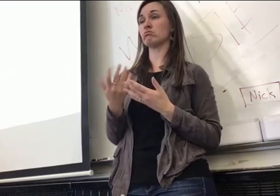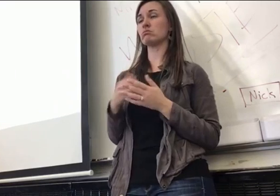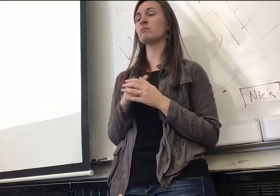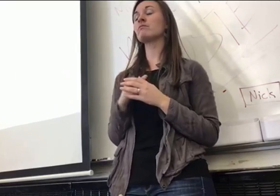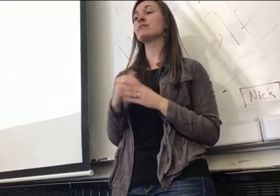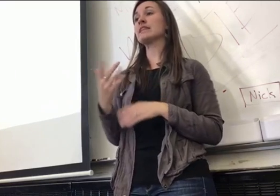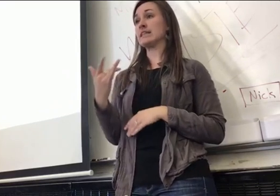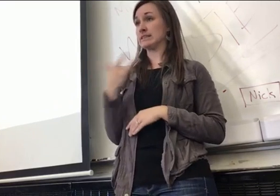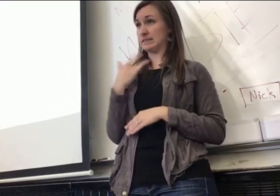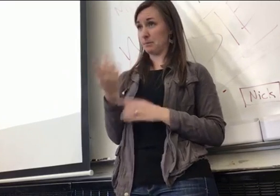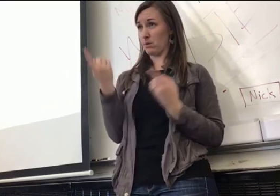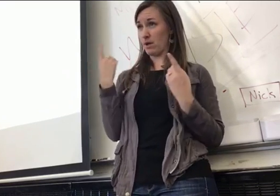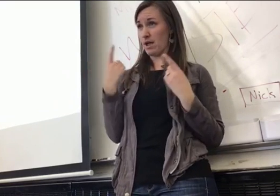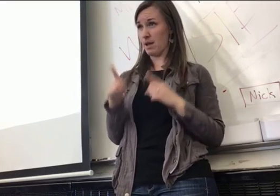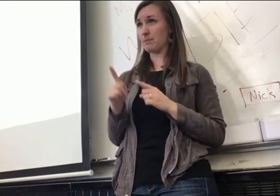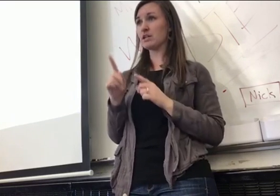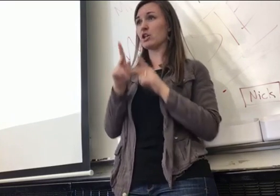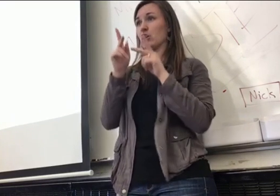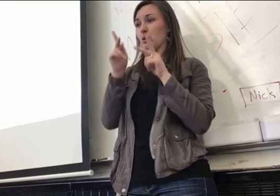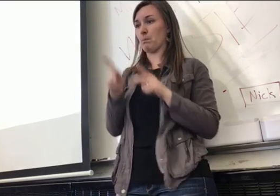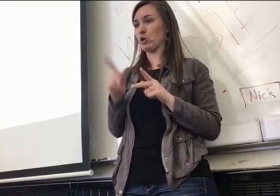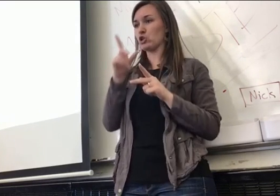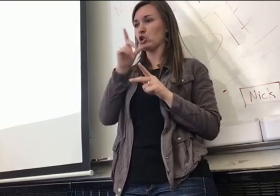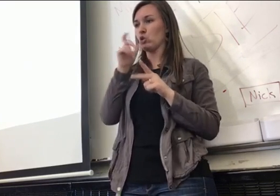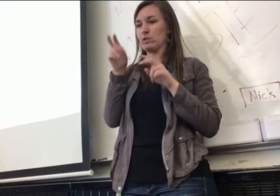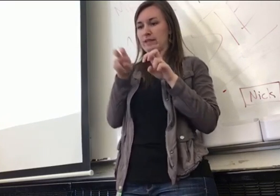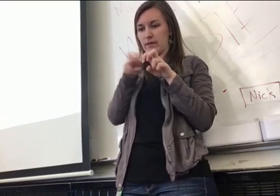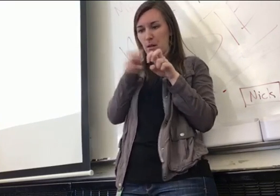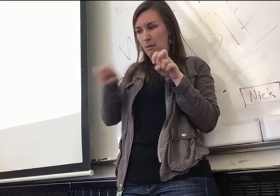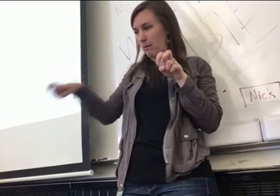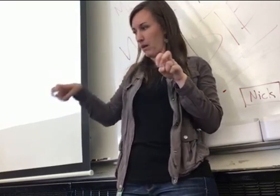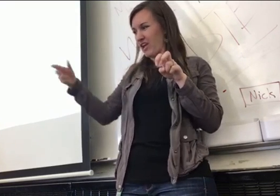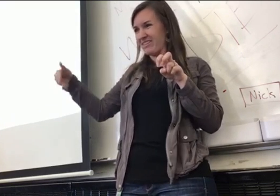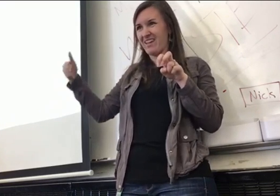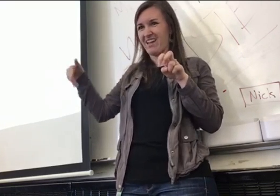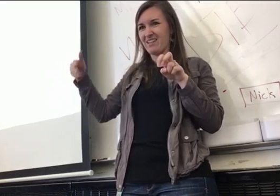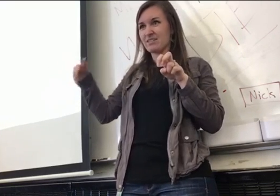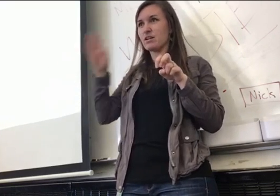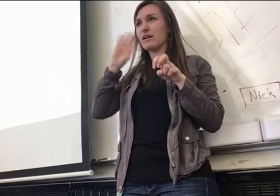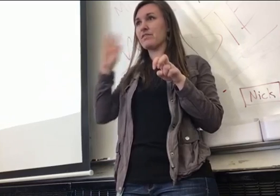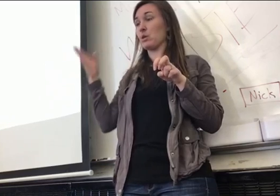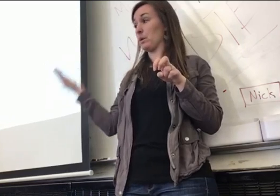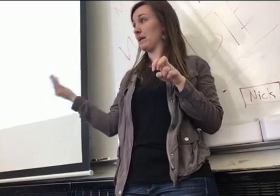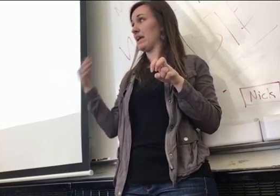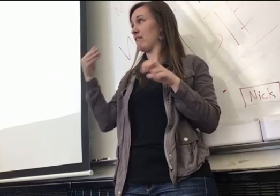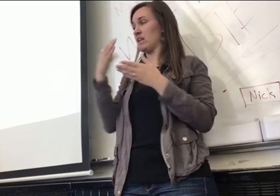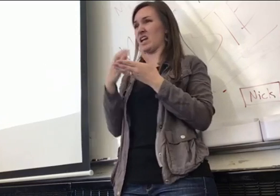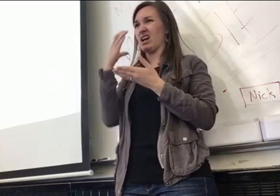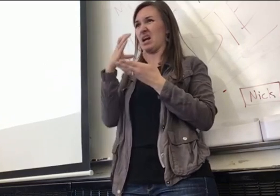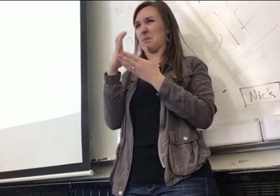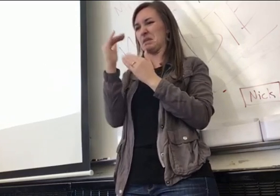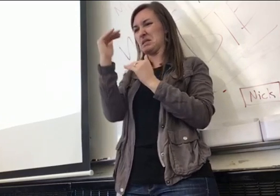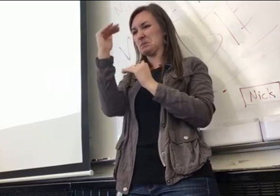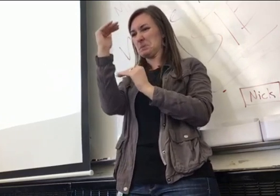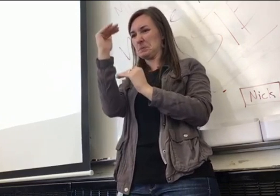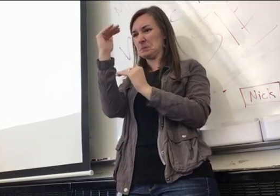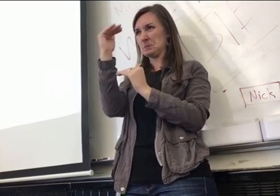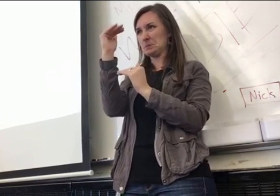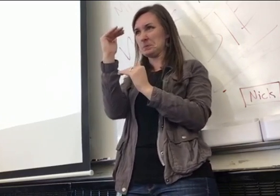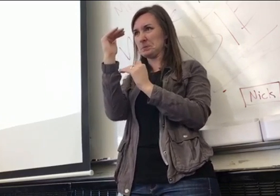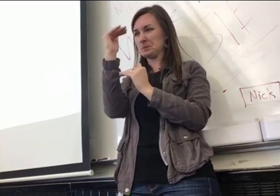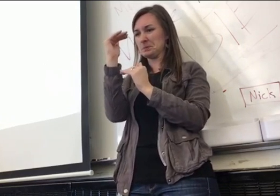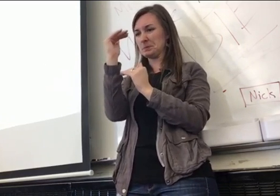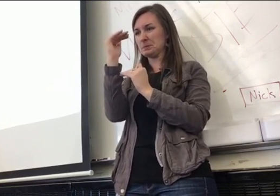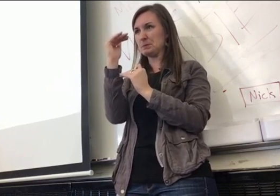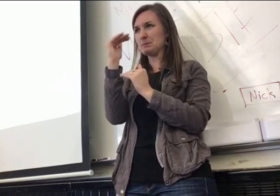Well, typically the person on the far end, whichever end it could be, is given a cup to is about maybe this tall. Not